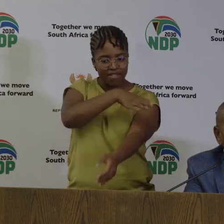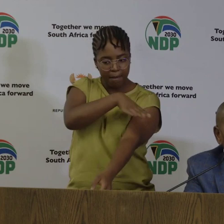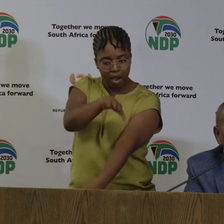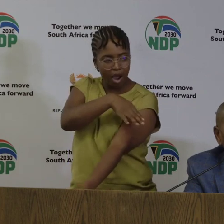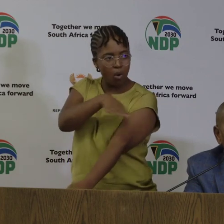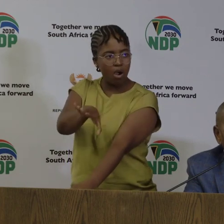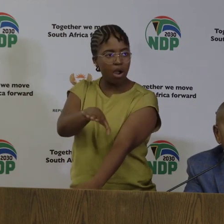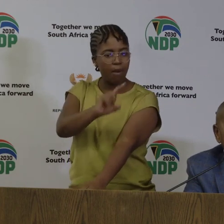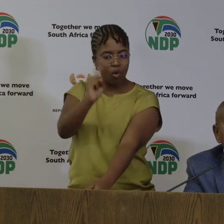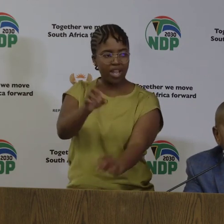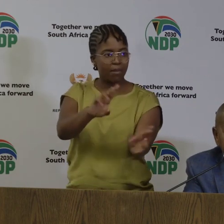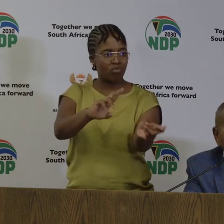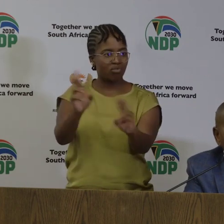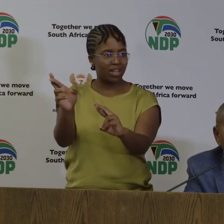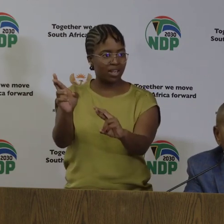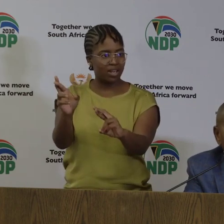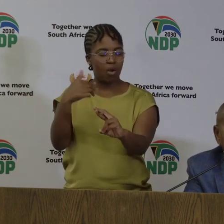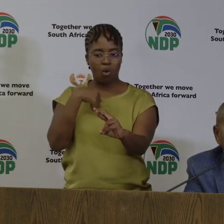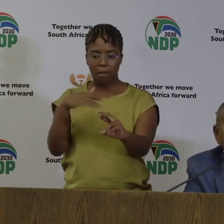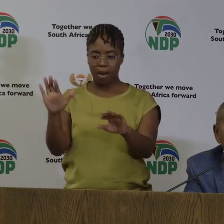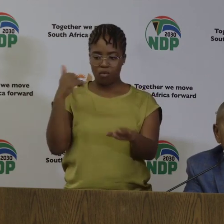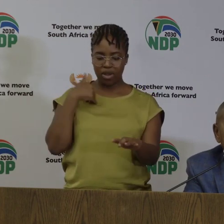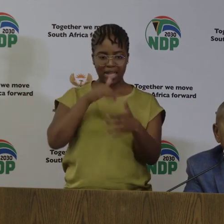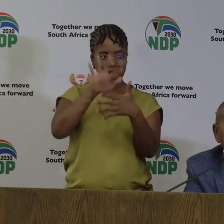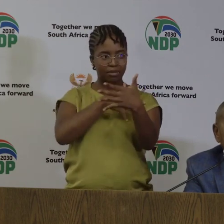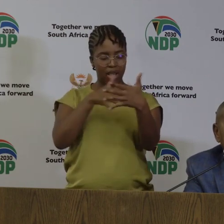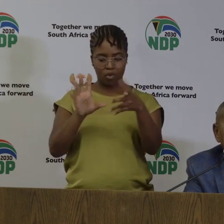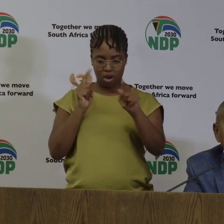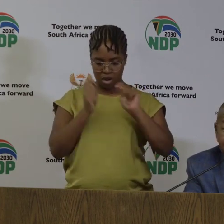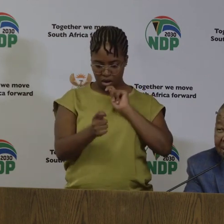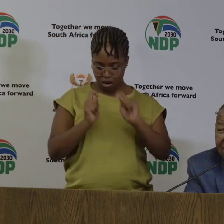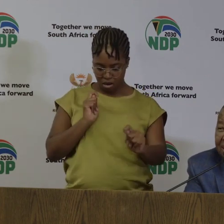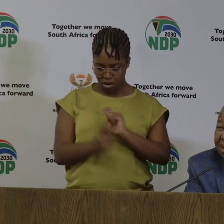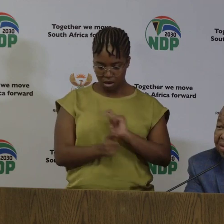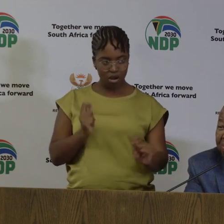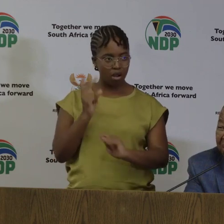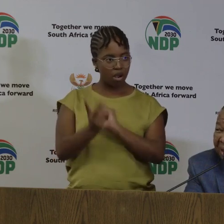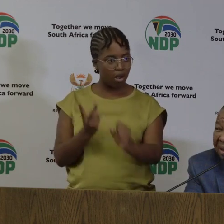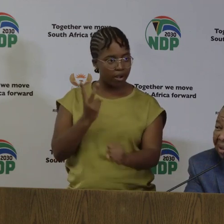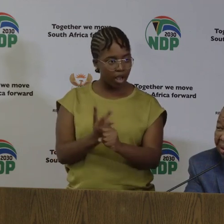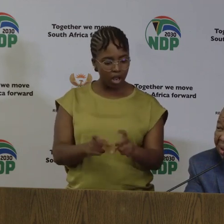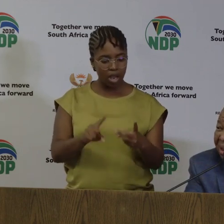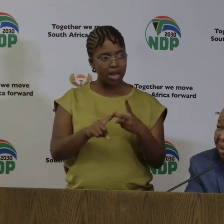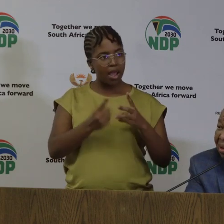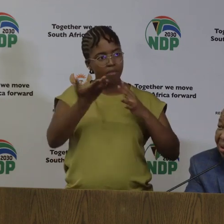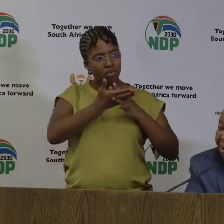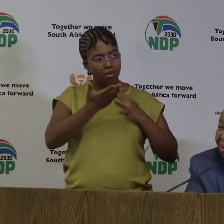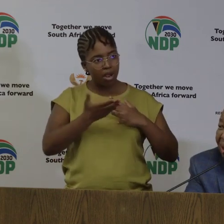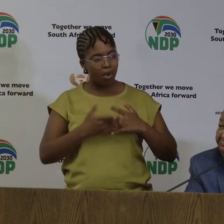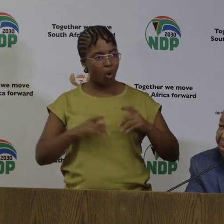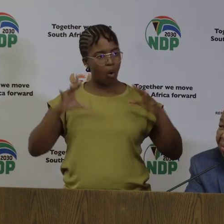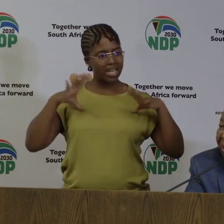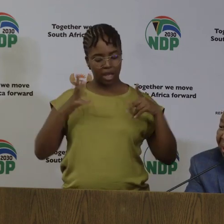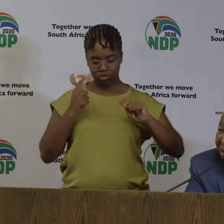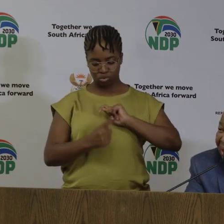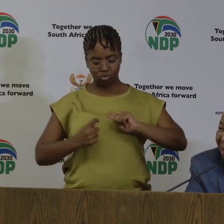behind, including readjusting of timetables, readjusting of breaks and holidays so that we are